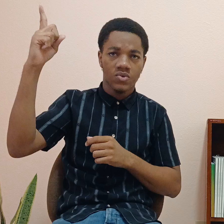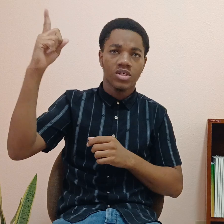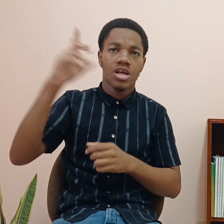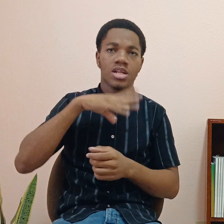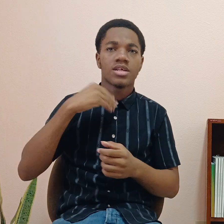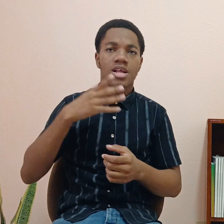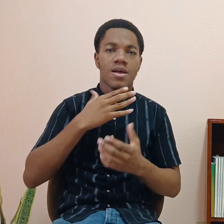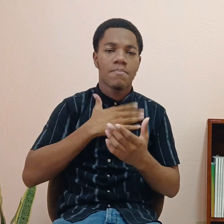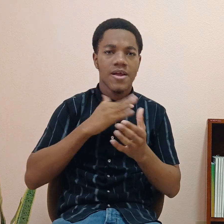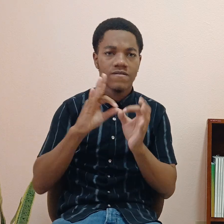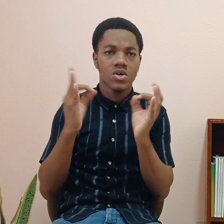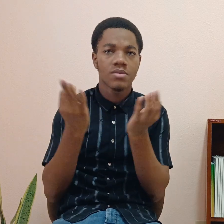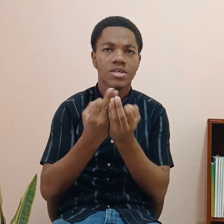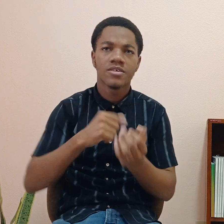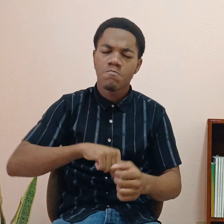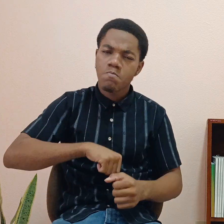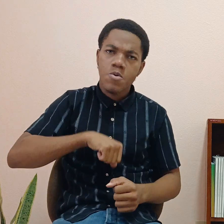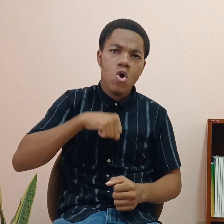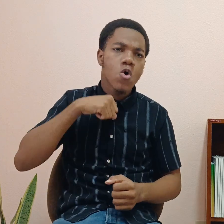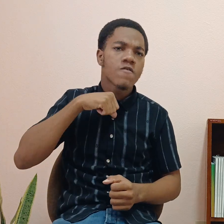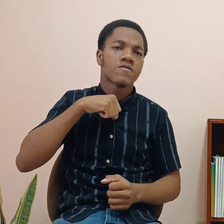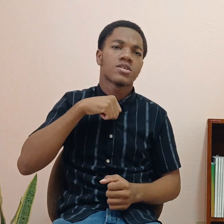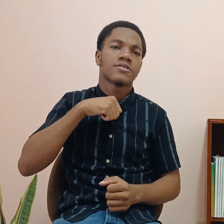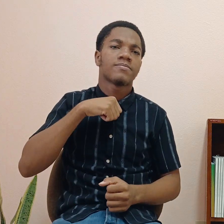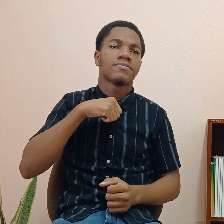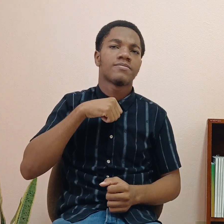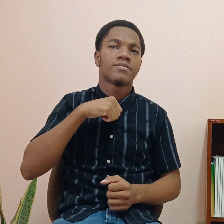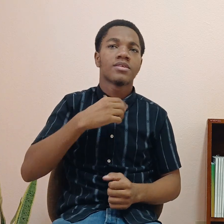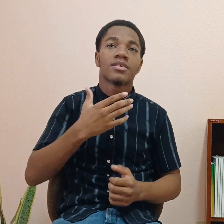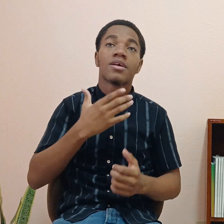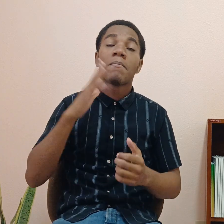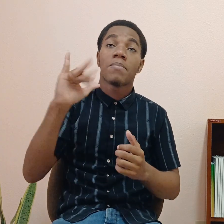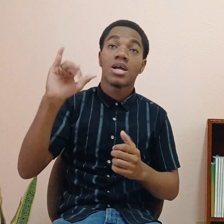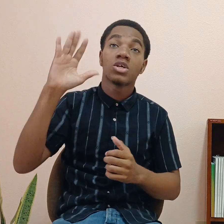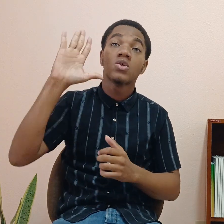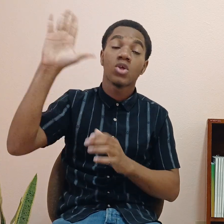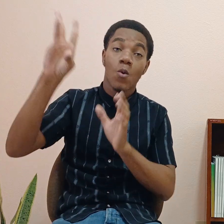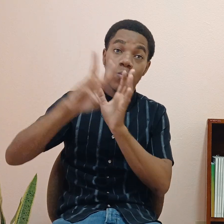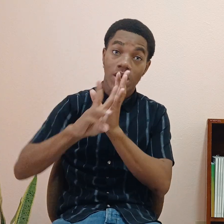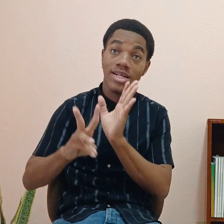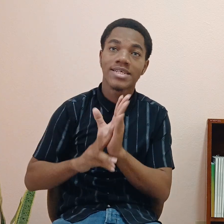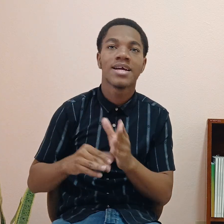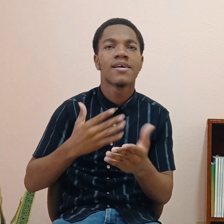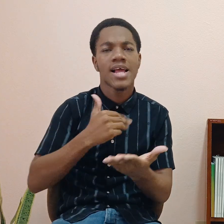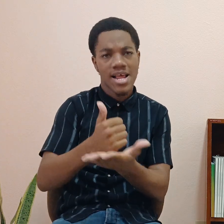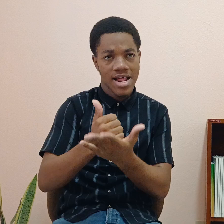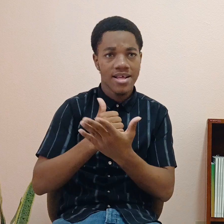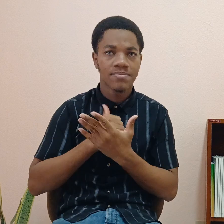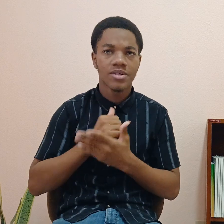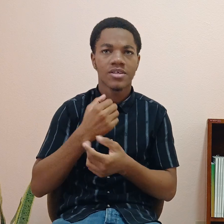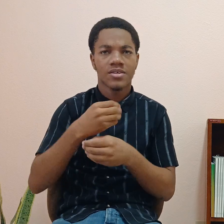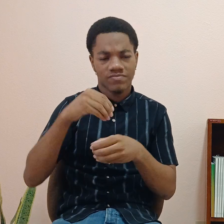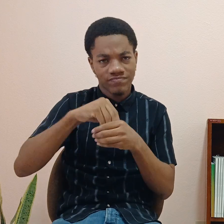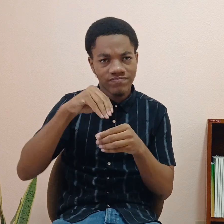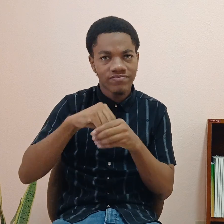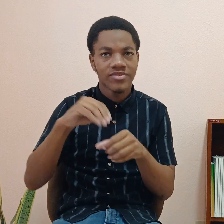By your will, please help me to participate fully wherever there is an